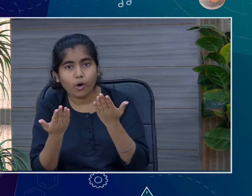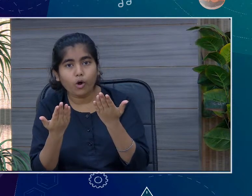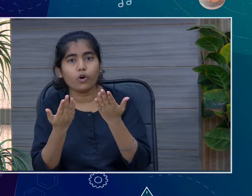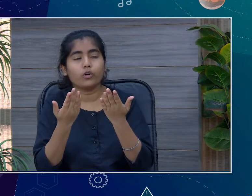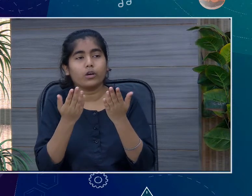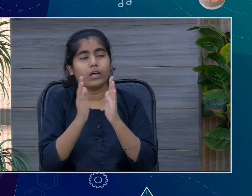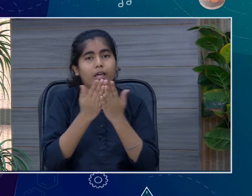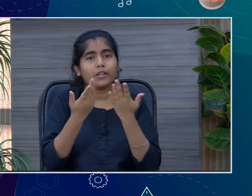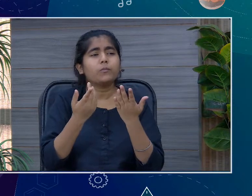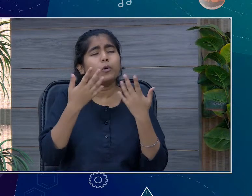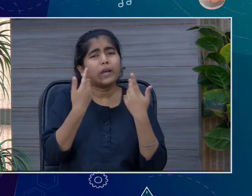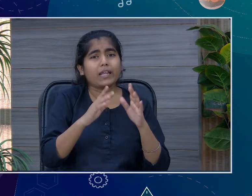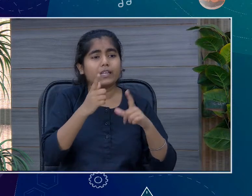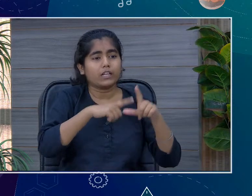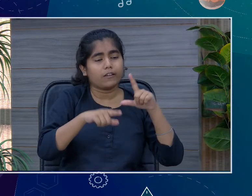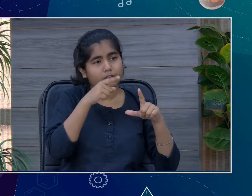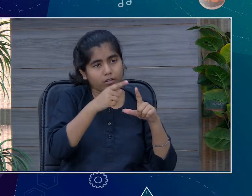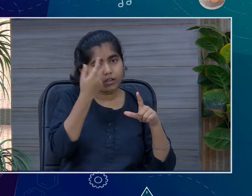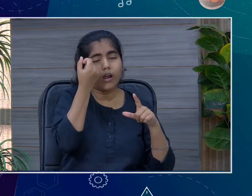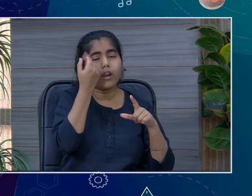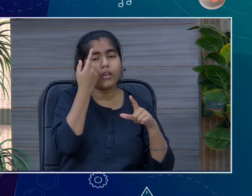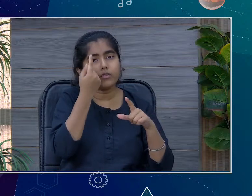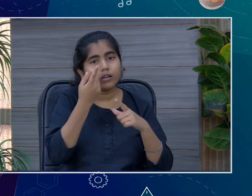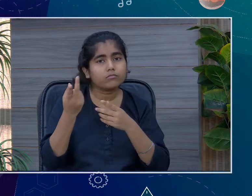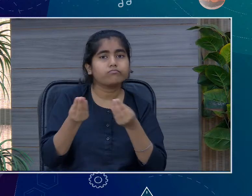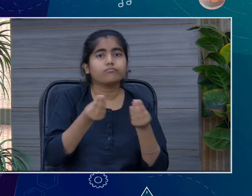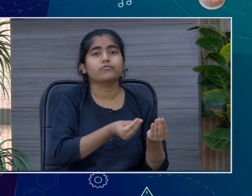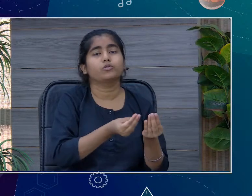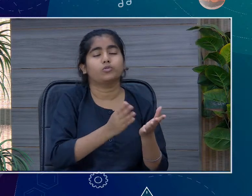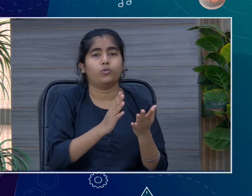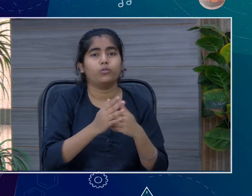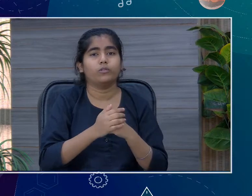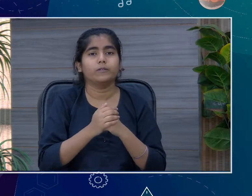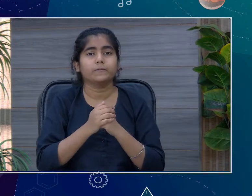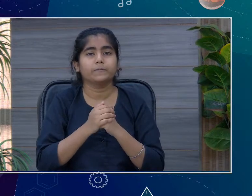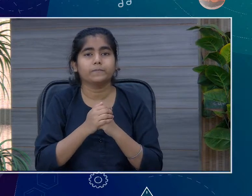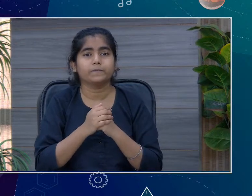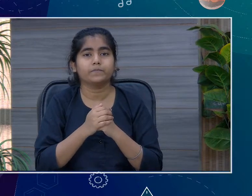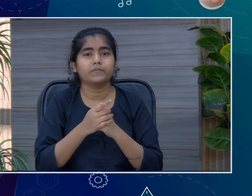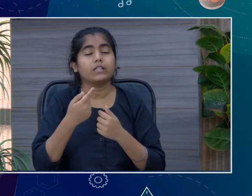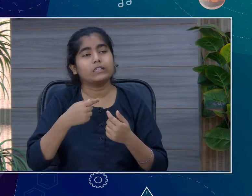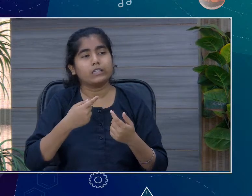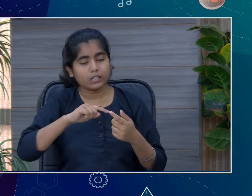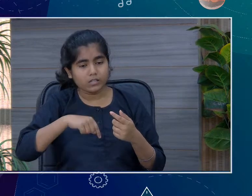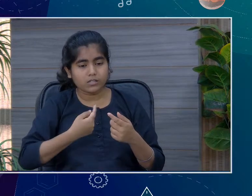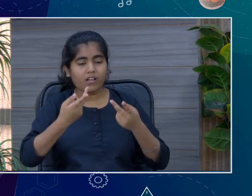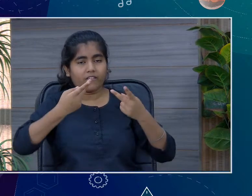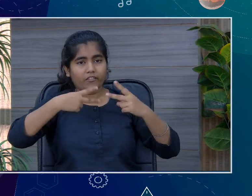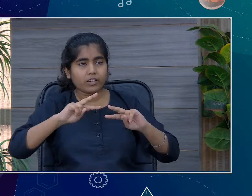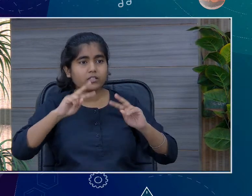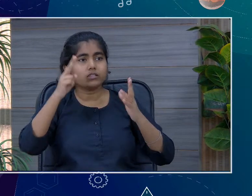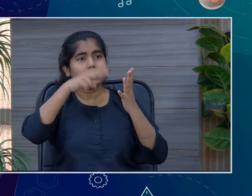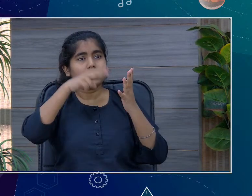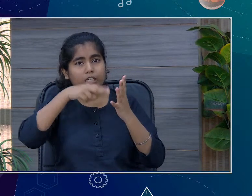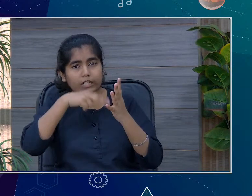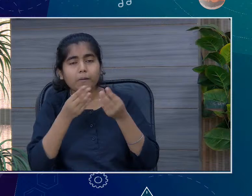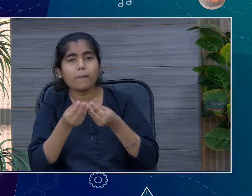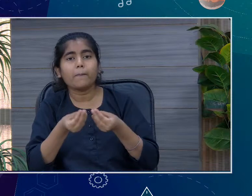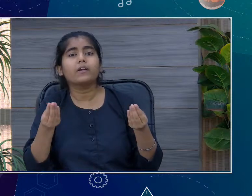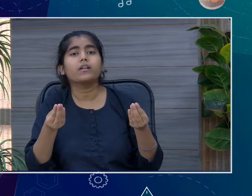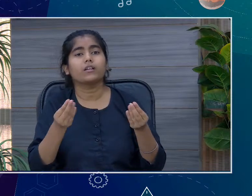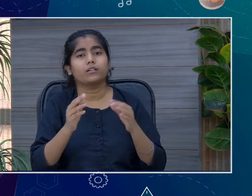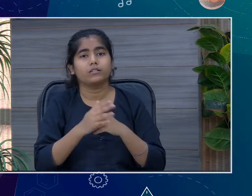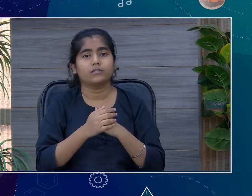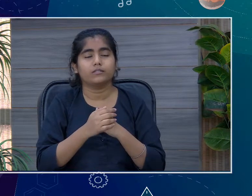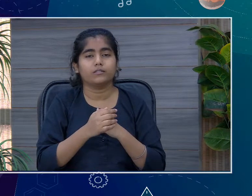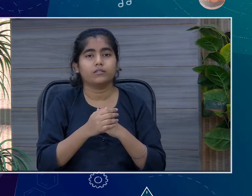that they understand is really meaningful for them, because I've tested it myself, translated many reading materials, and then when I